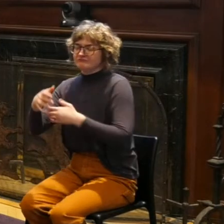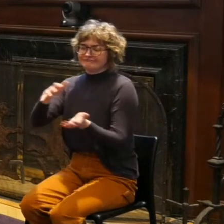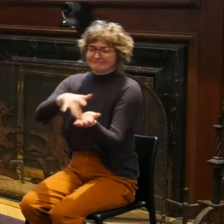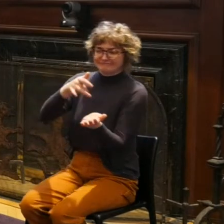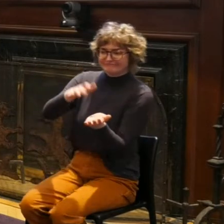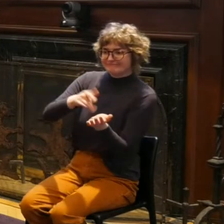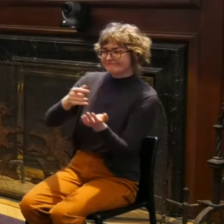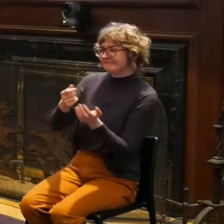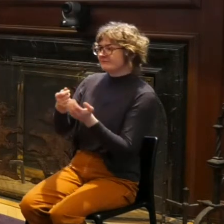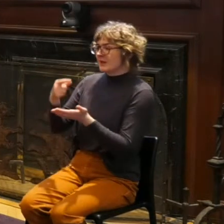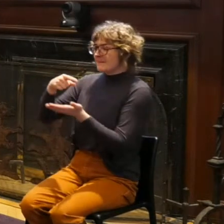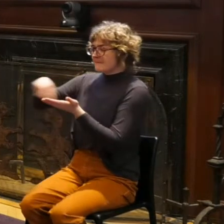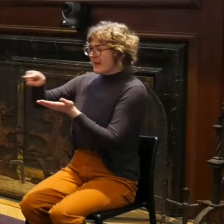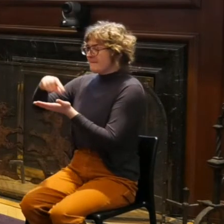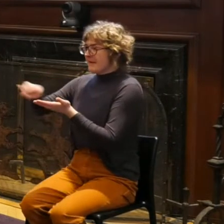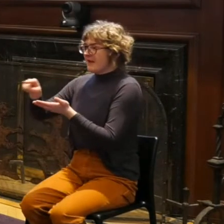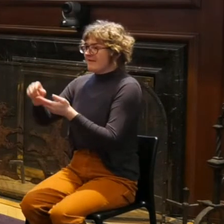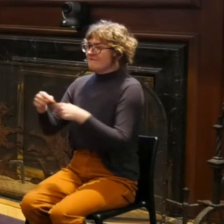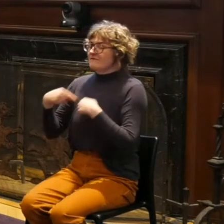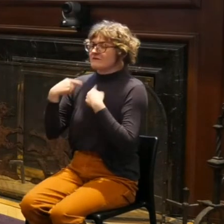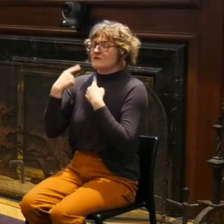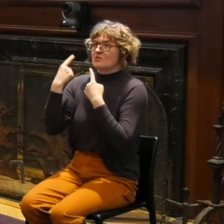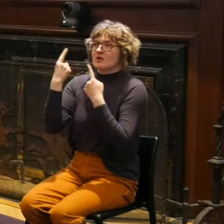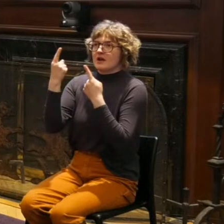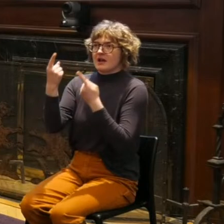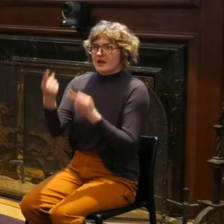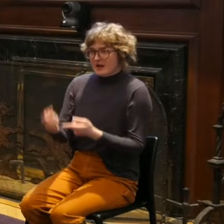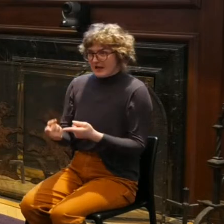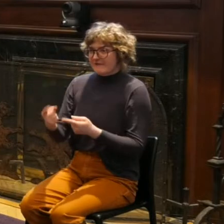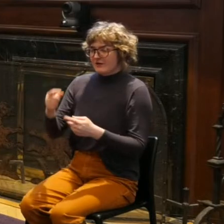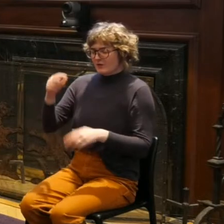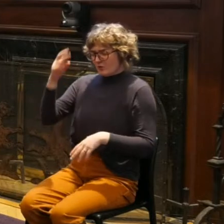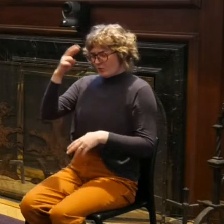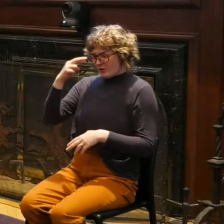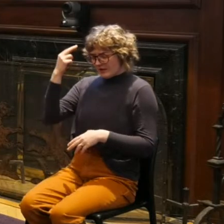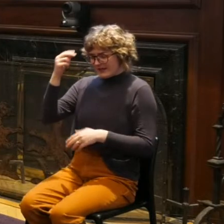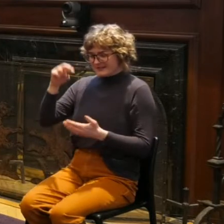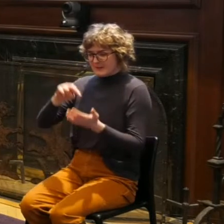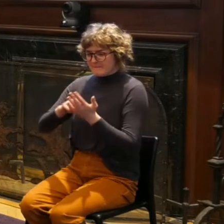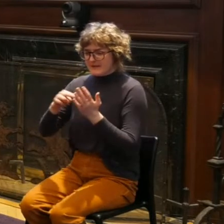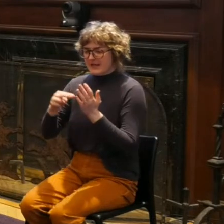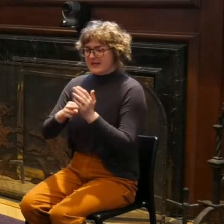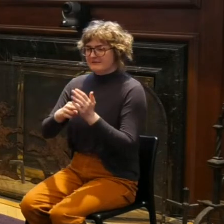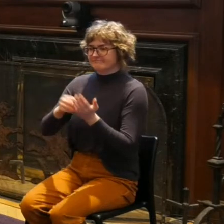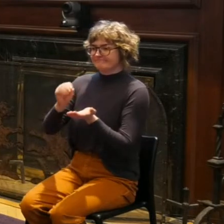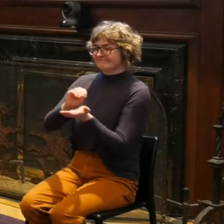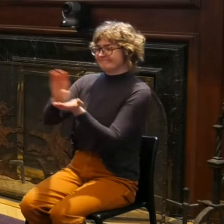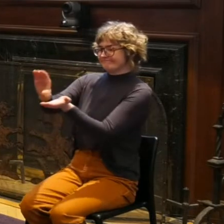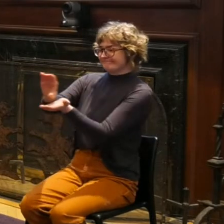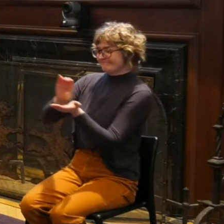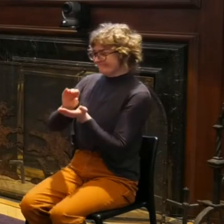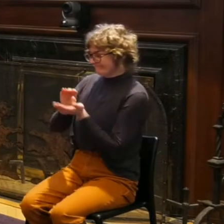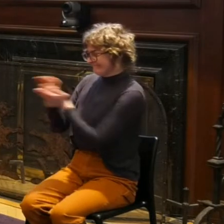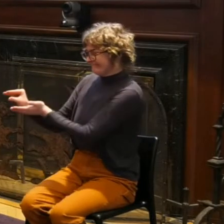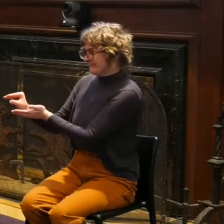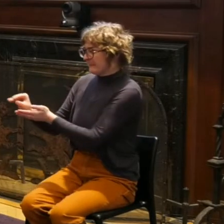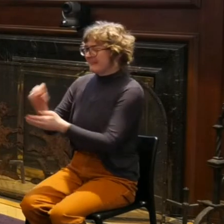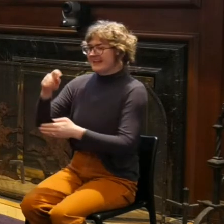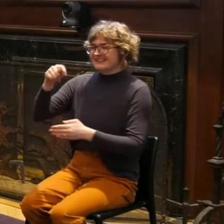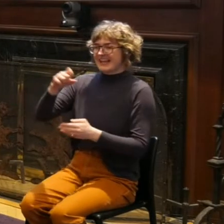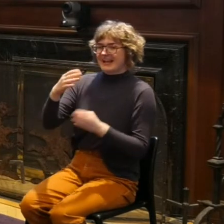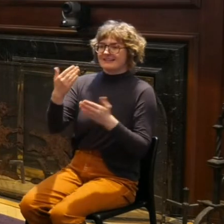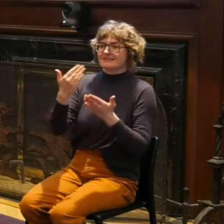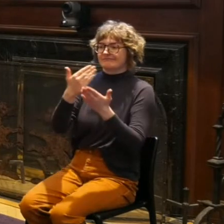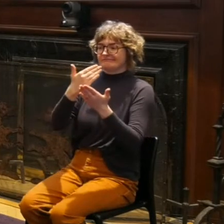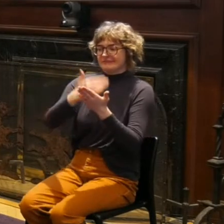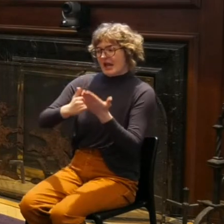into the low-paying labor pool forever. Realizing this would mean potential pay cuts, special tax bracket deductions, and illegal options